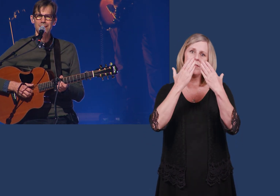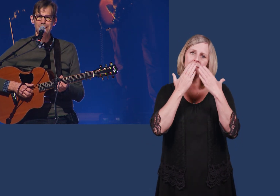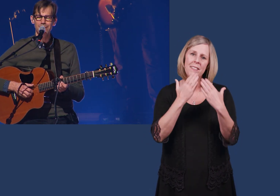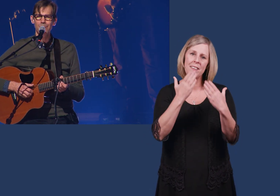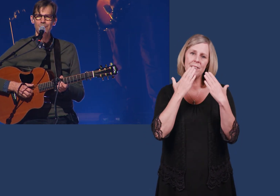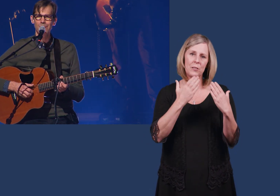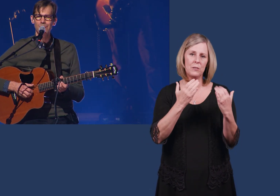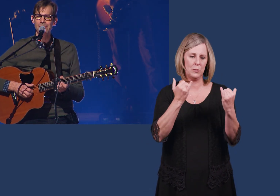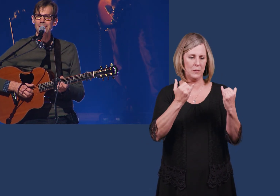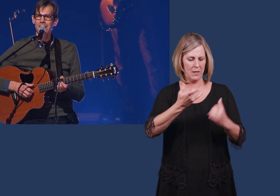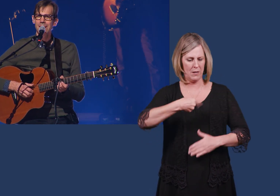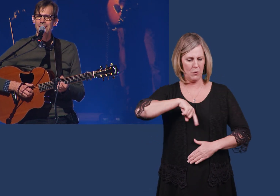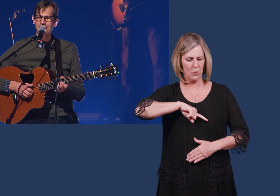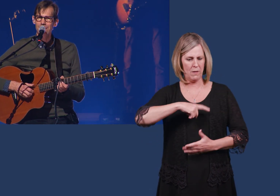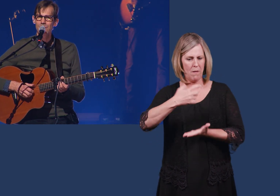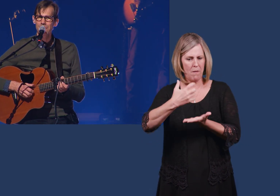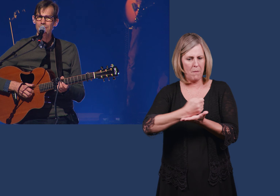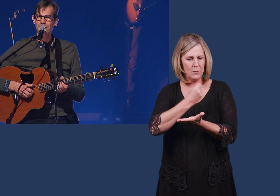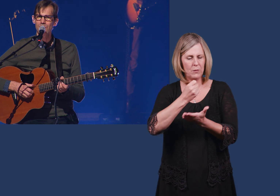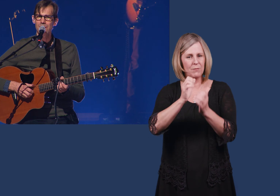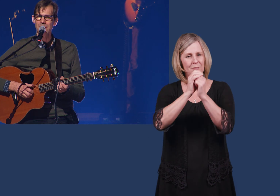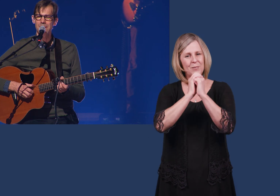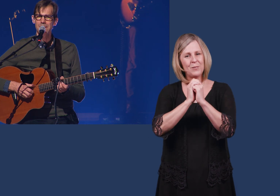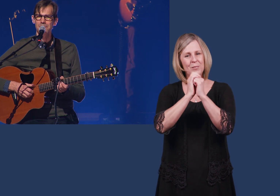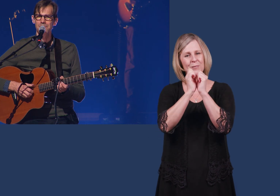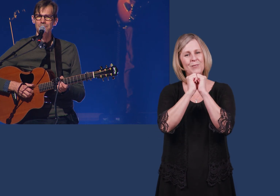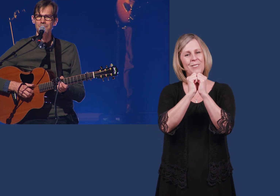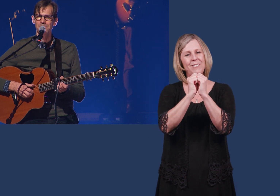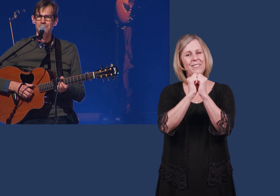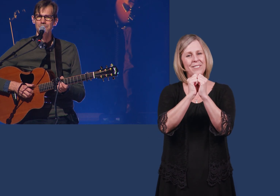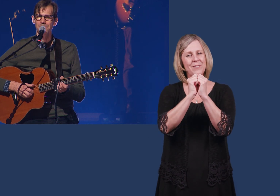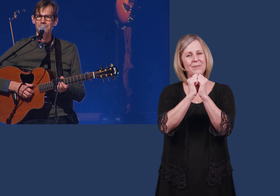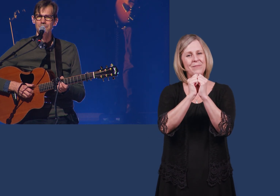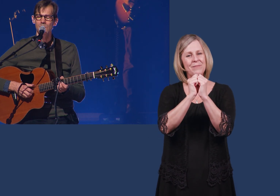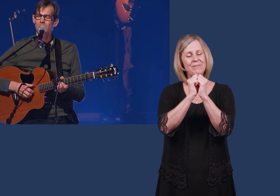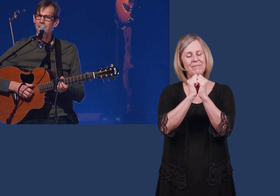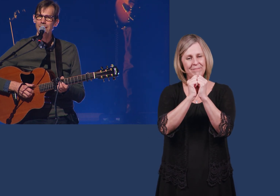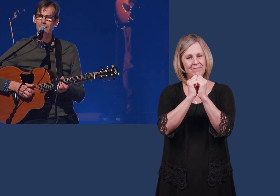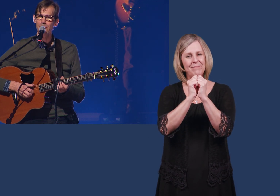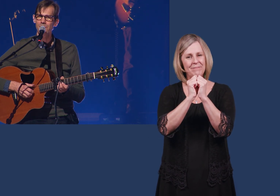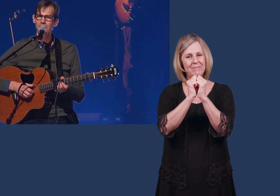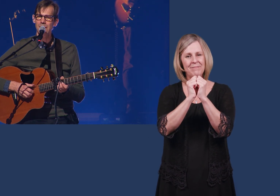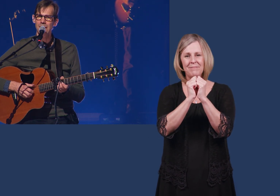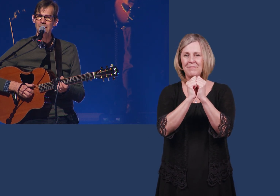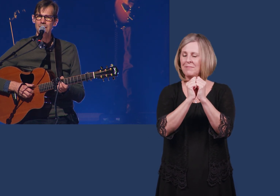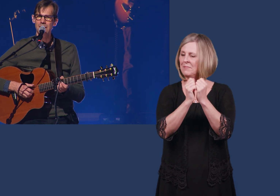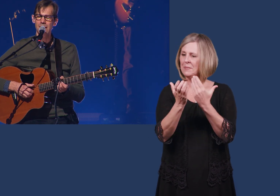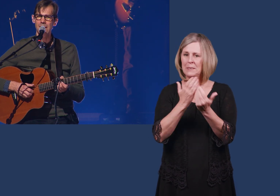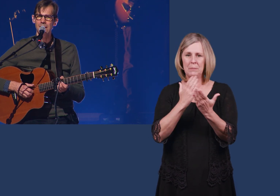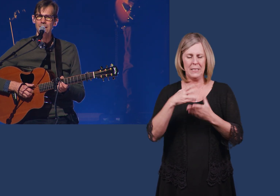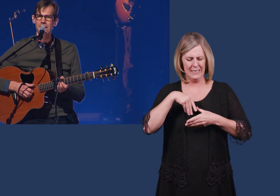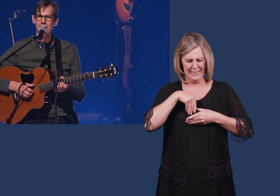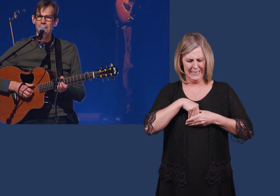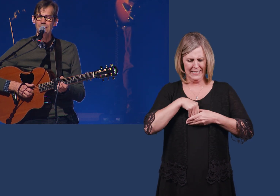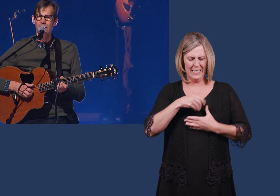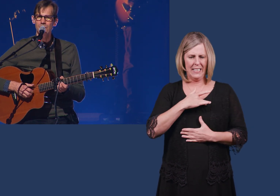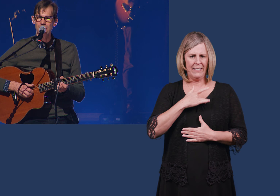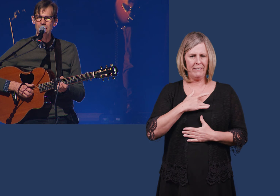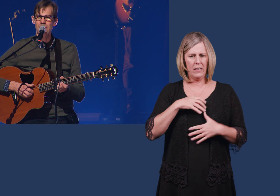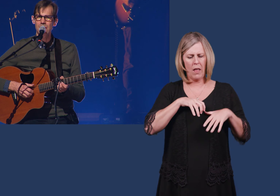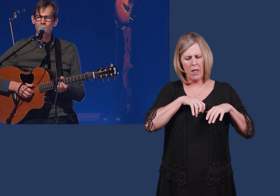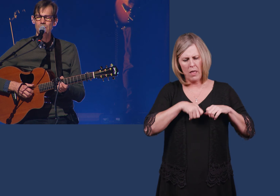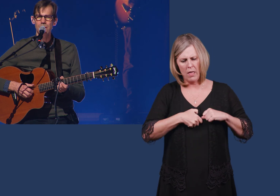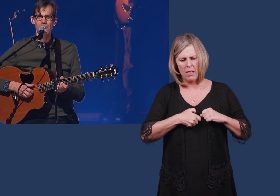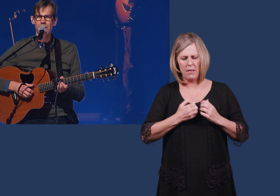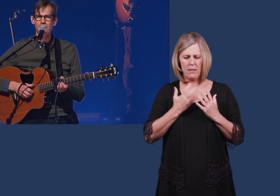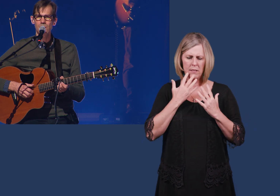worshiping together with you in the Spirit of Jesus. No matter how we feel on the inside,